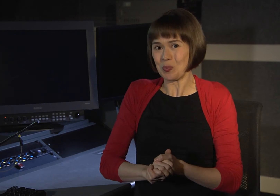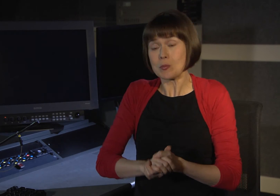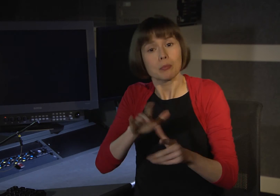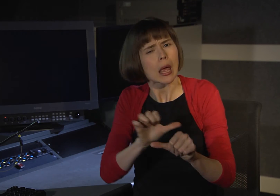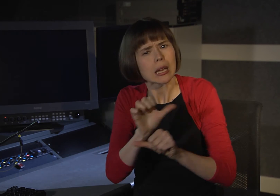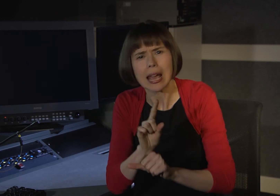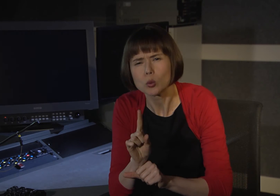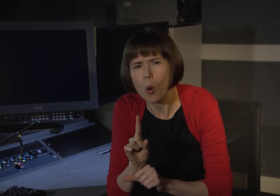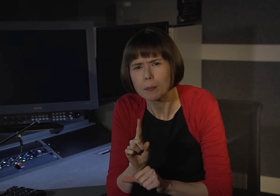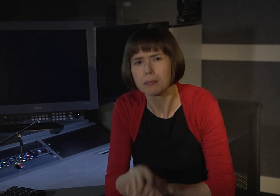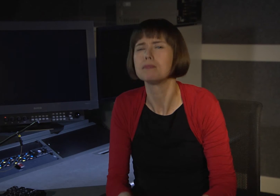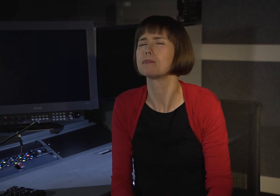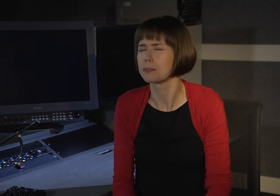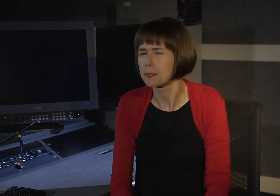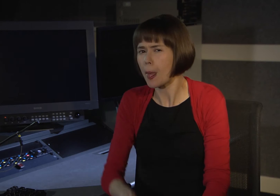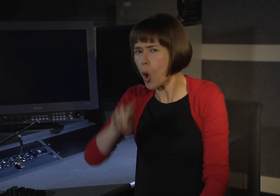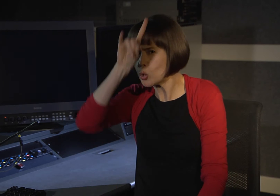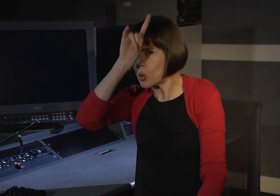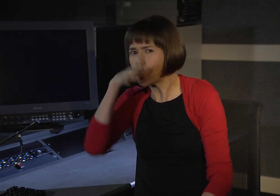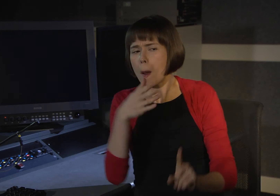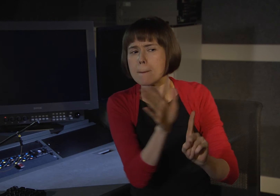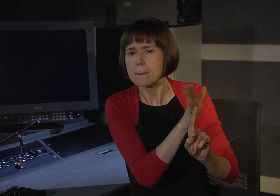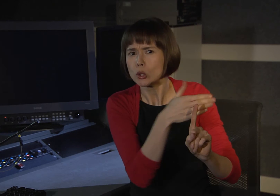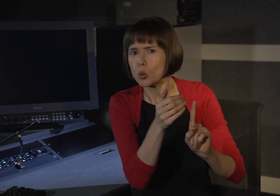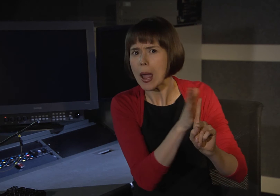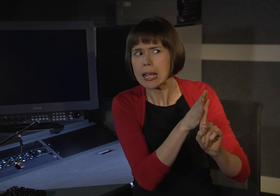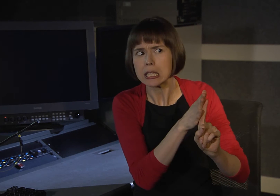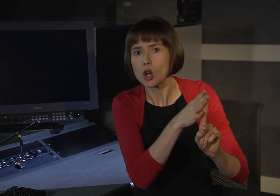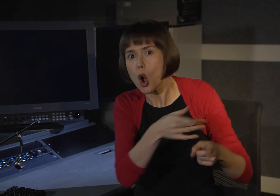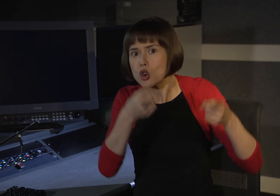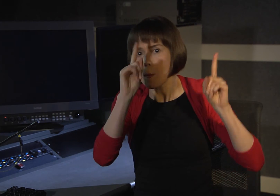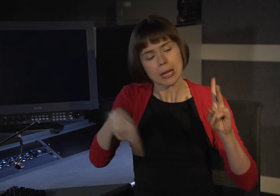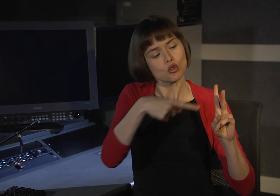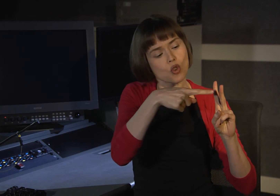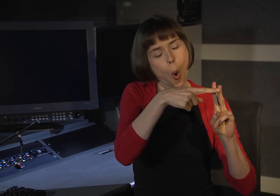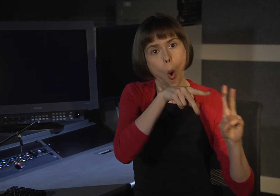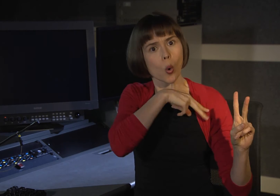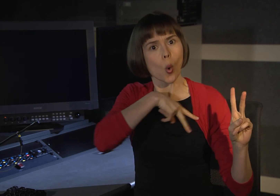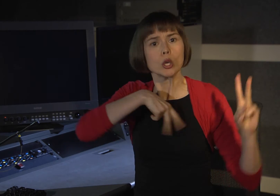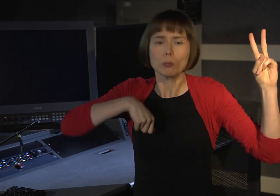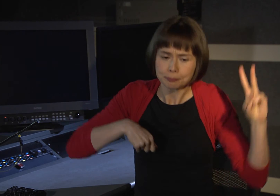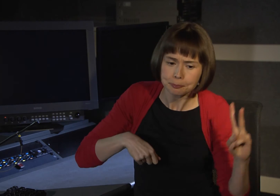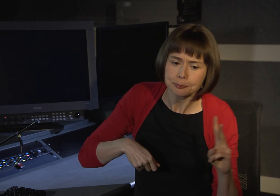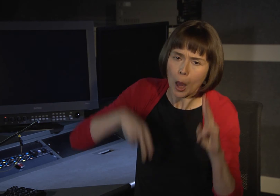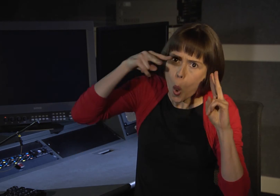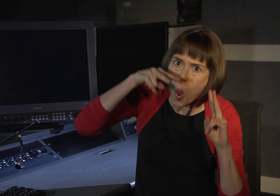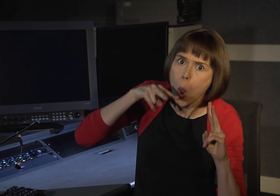but again, rather thrilled by this. Now, next, Don John persuades Don Pedro and Claudio to